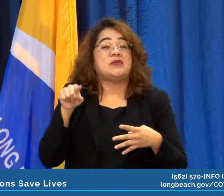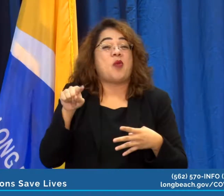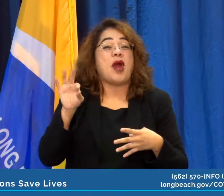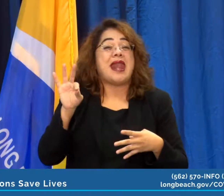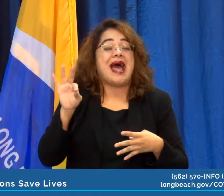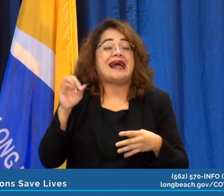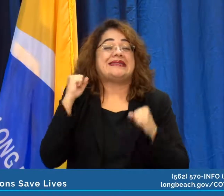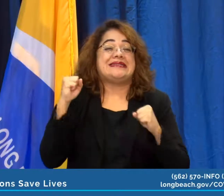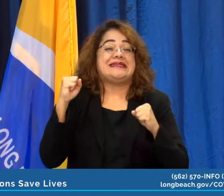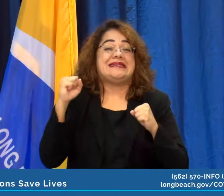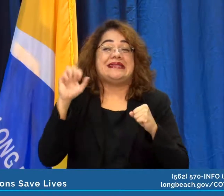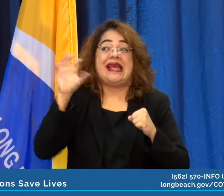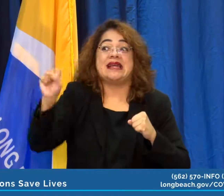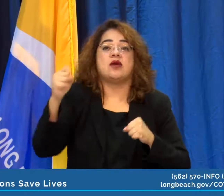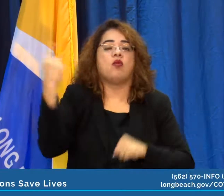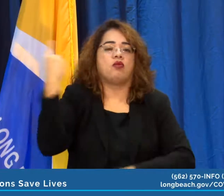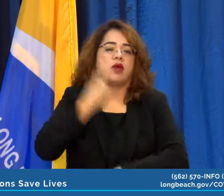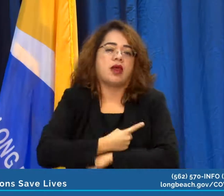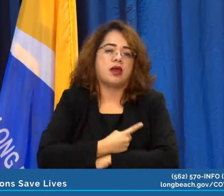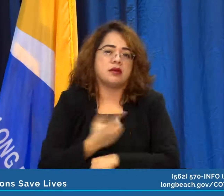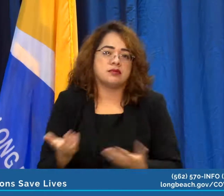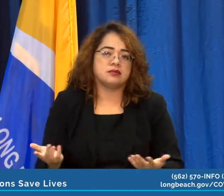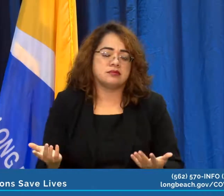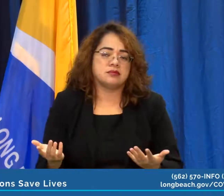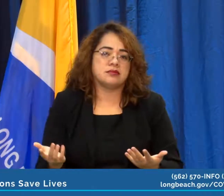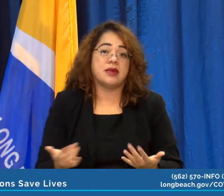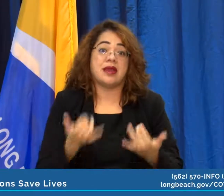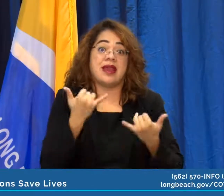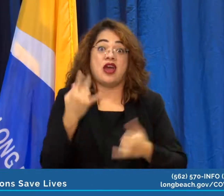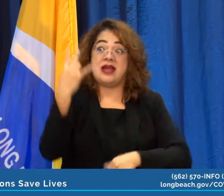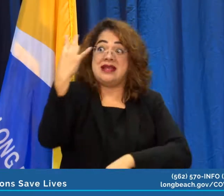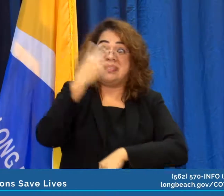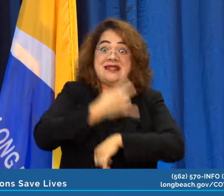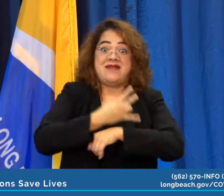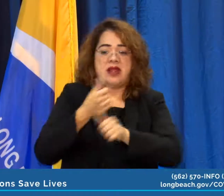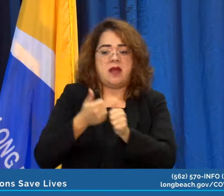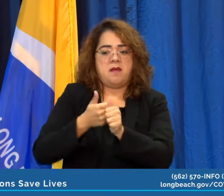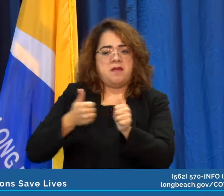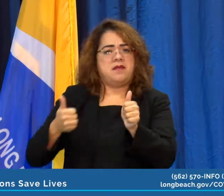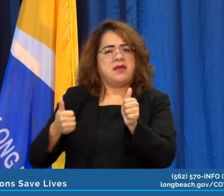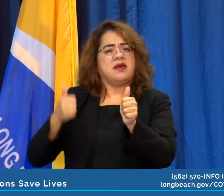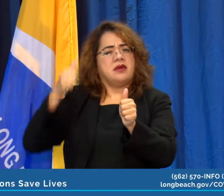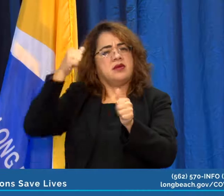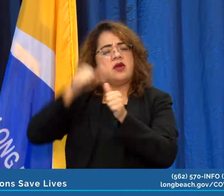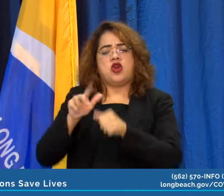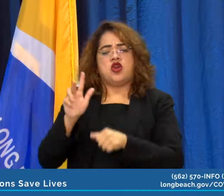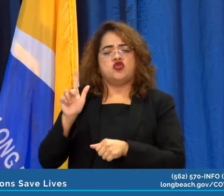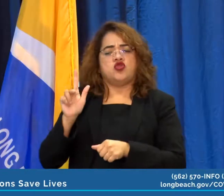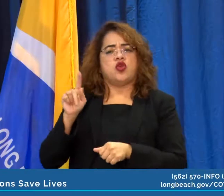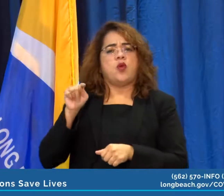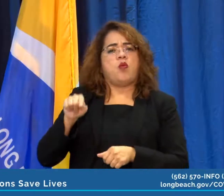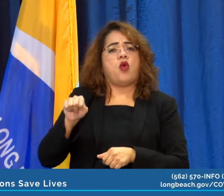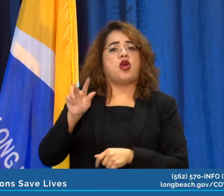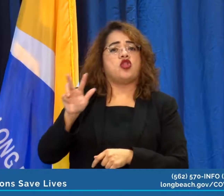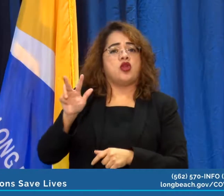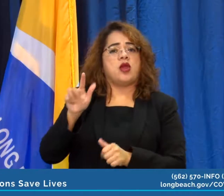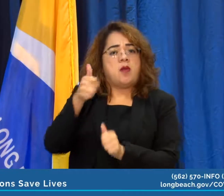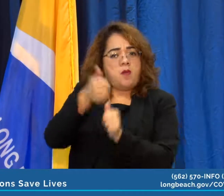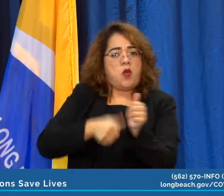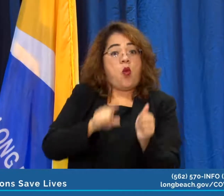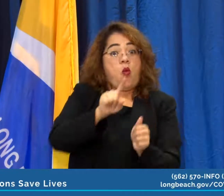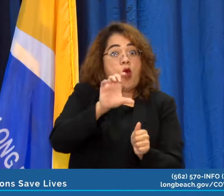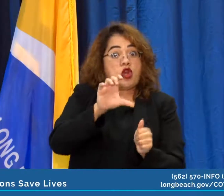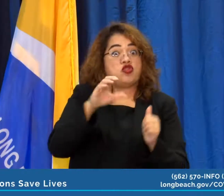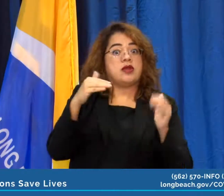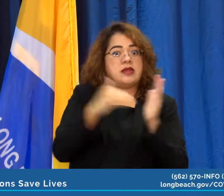day. At this time, if you take the 7-day lag, we're at 23.3 per 100,000 for the case rate.